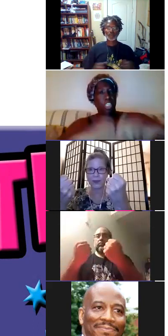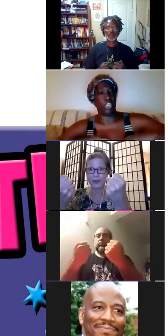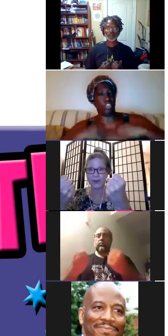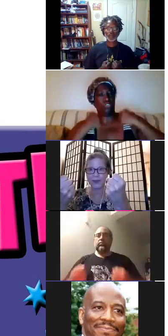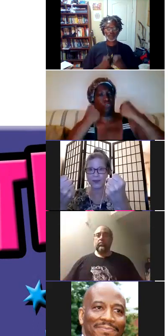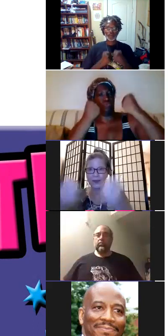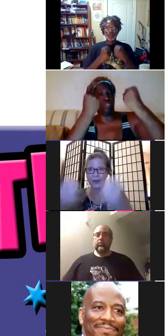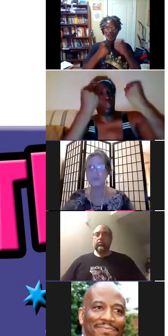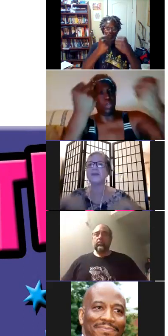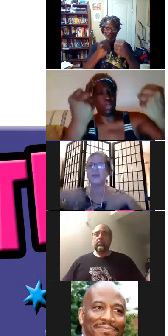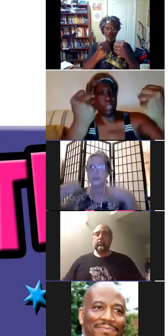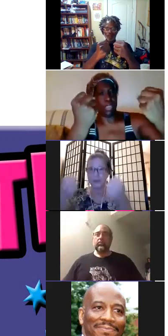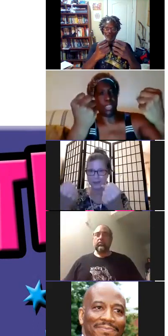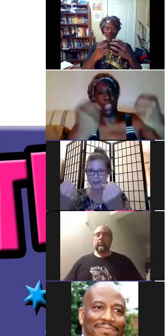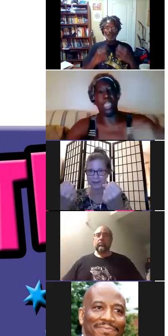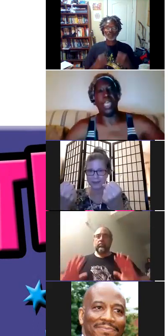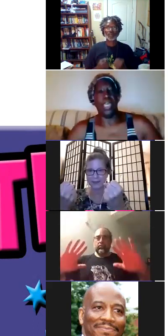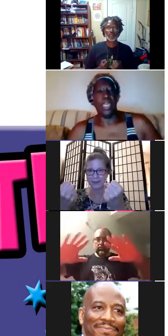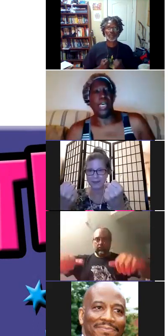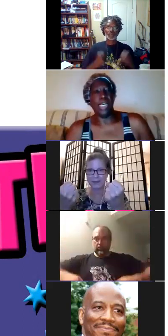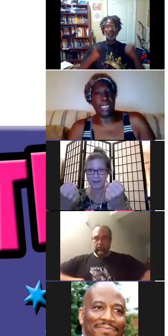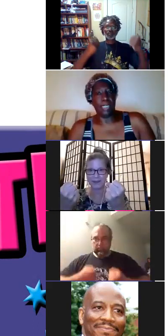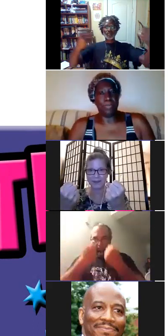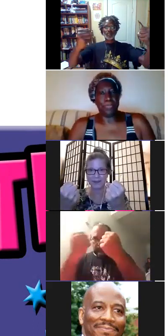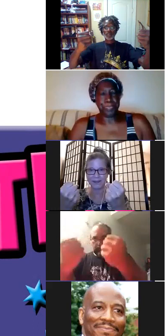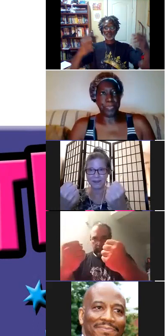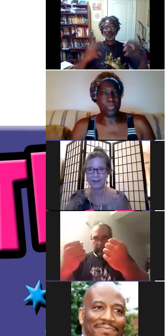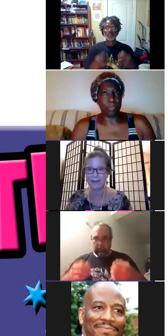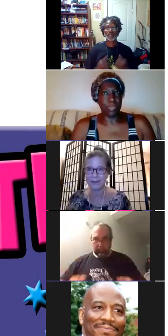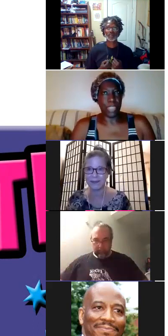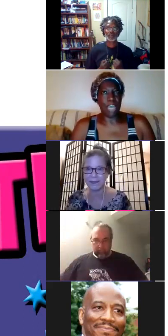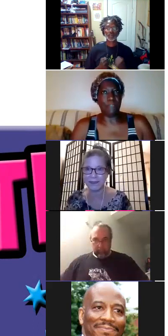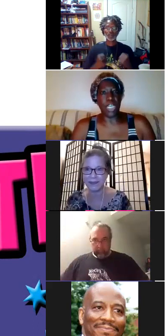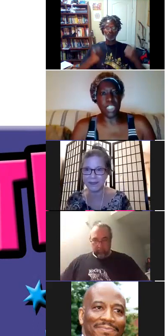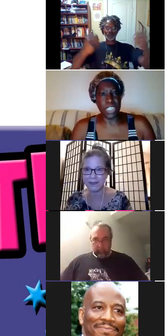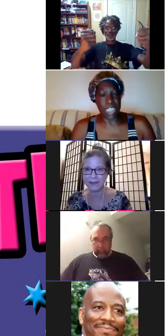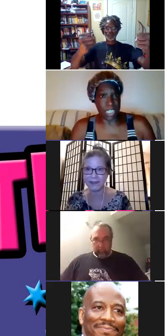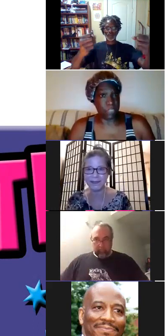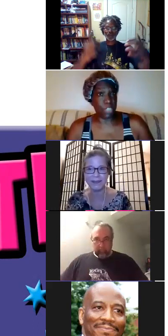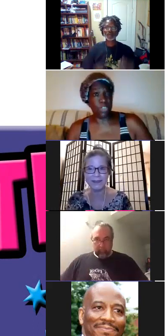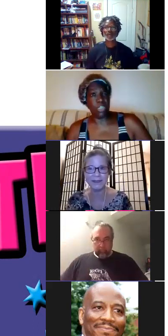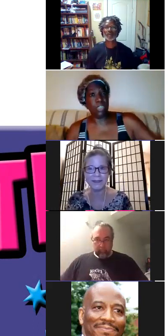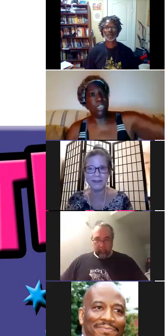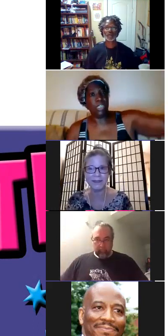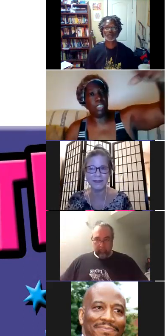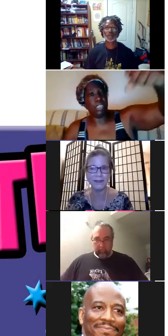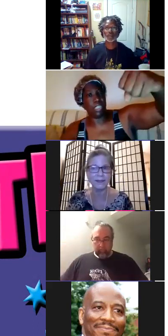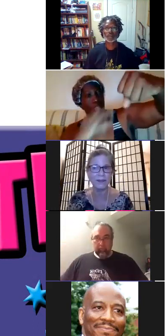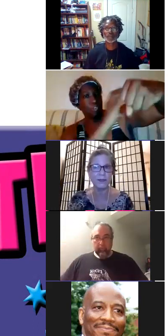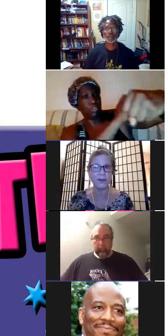Strong. I've also seen this for strong.